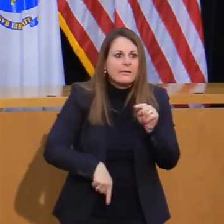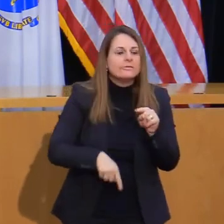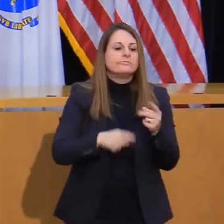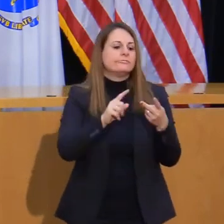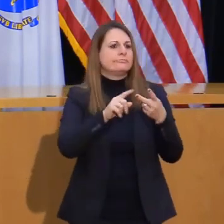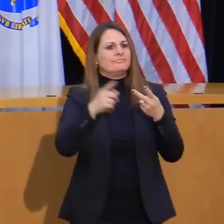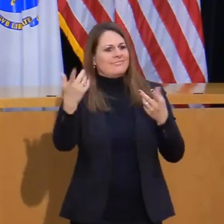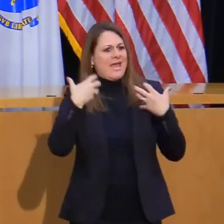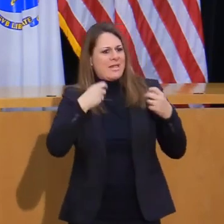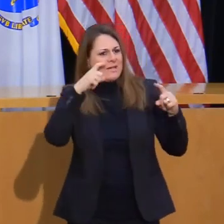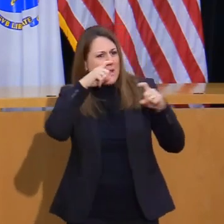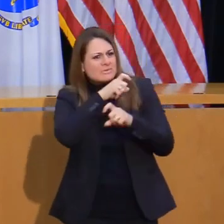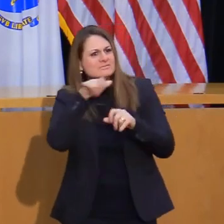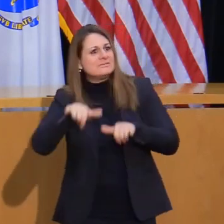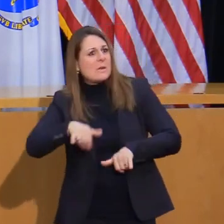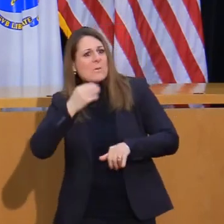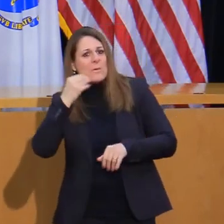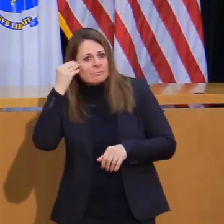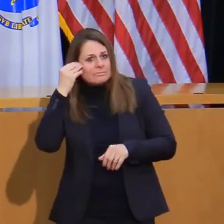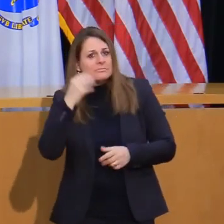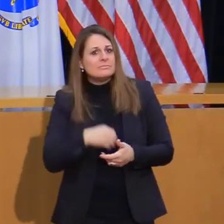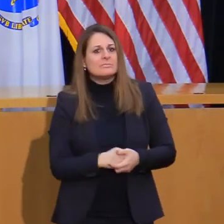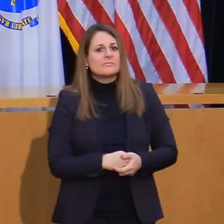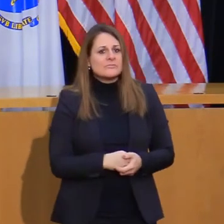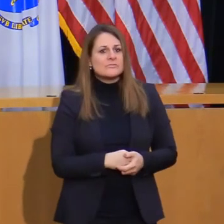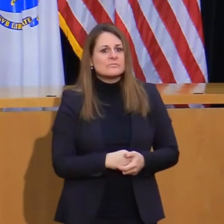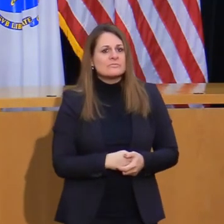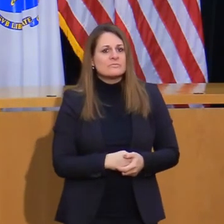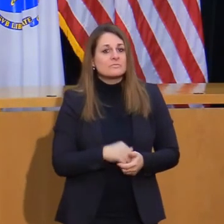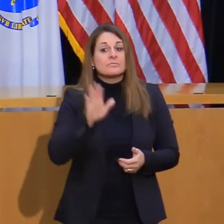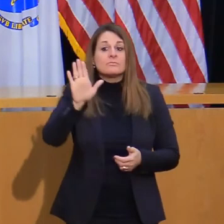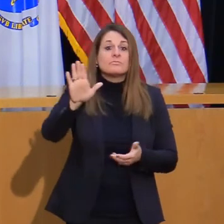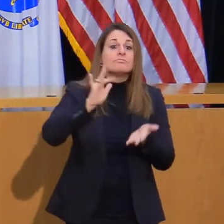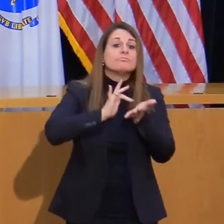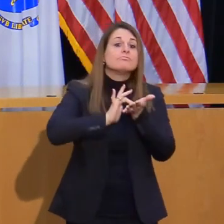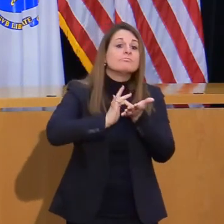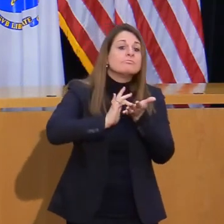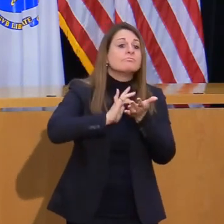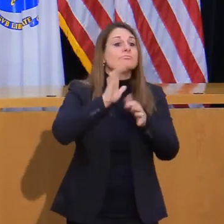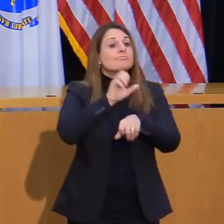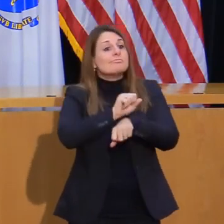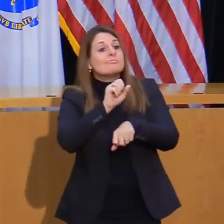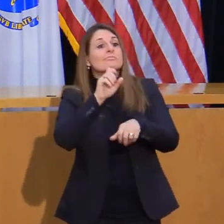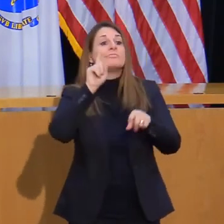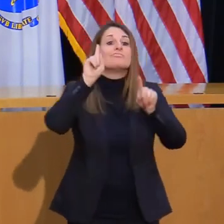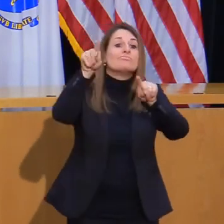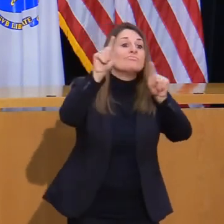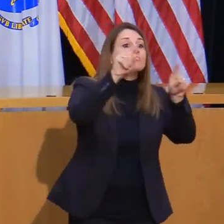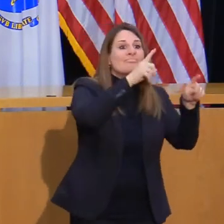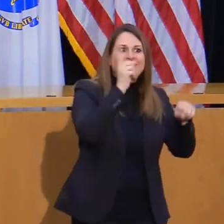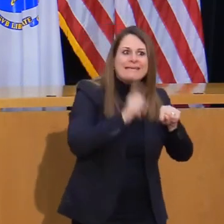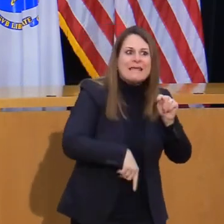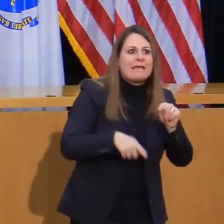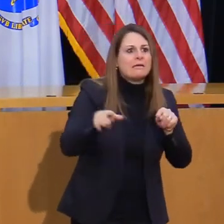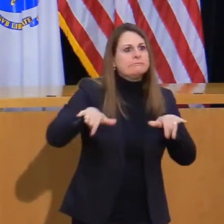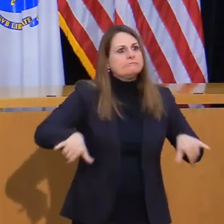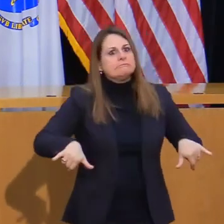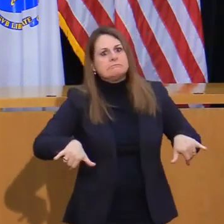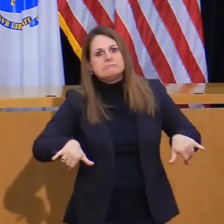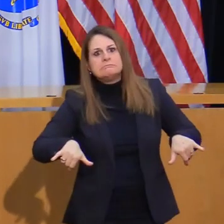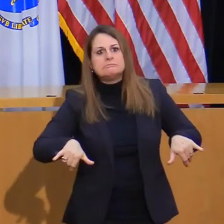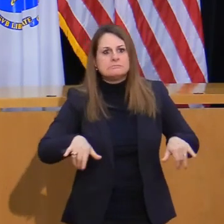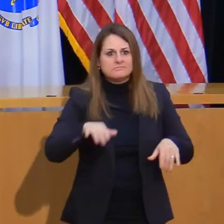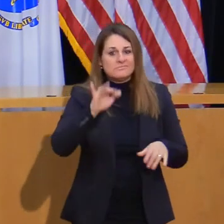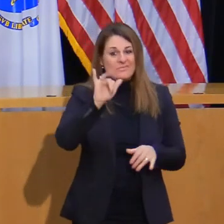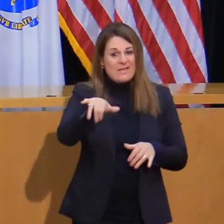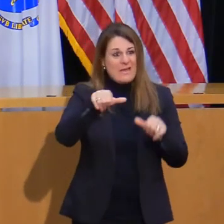leave the home for medical appointments under normal circumstances. We are grateful to the 170 local boards of health